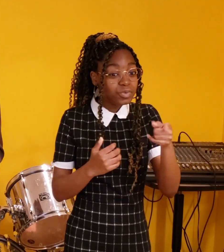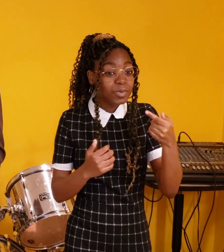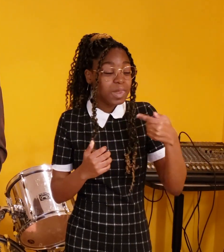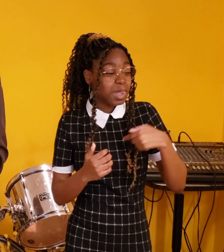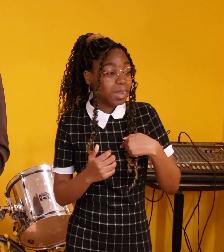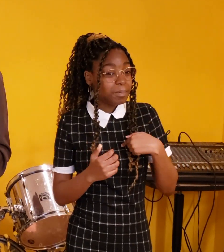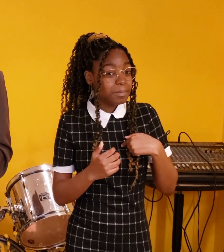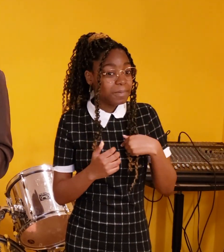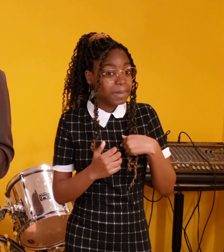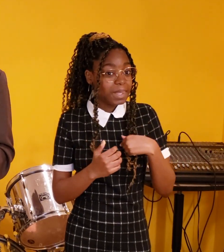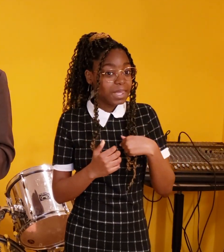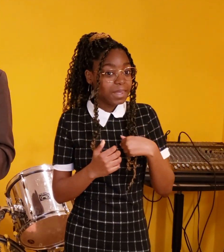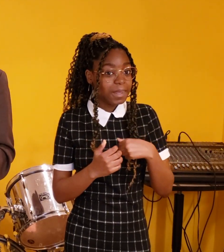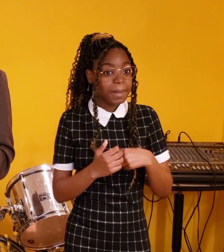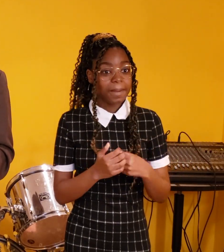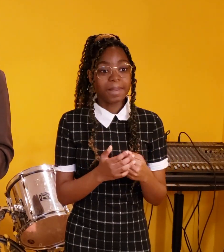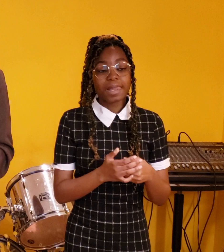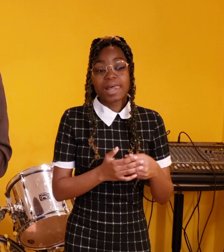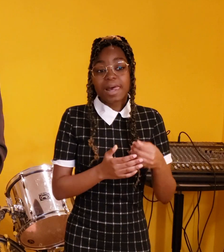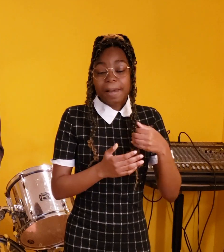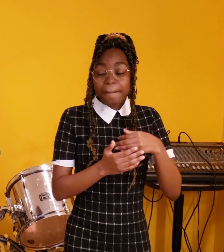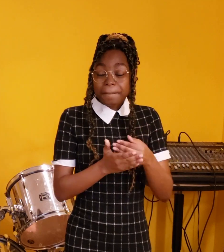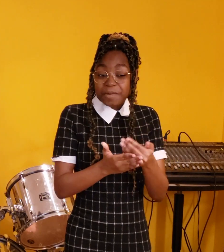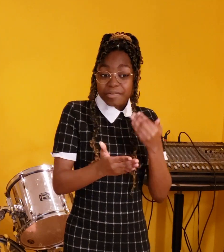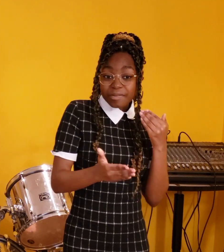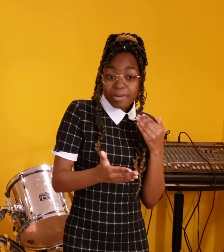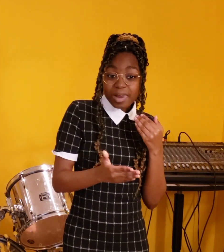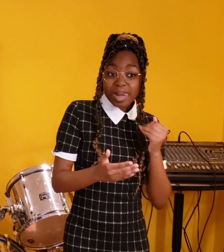been created at the time. And then